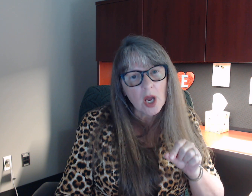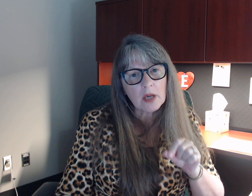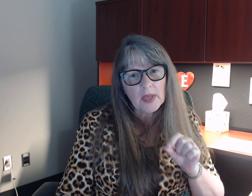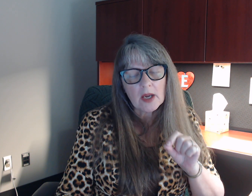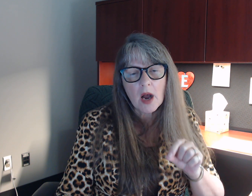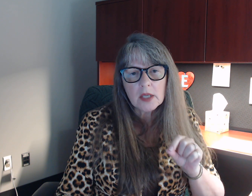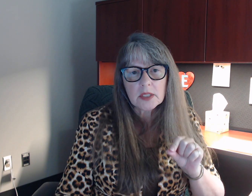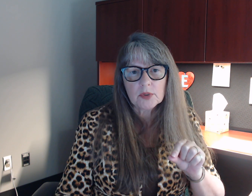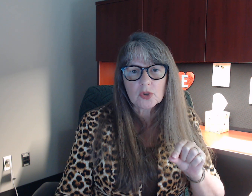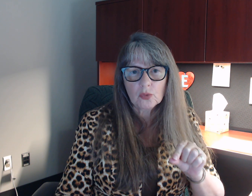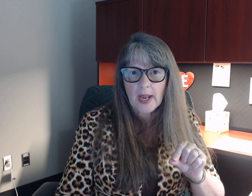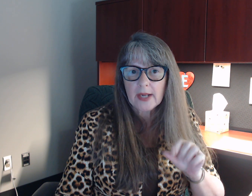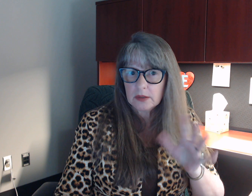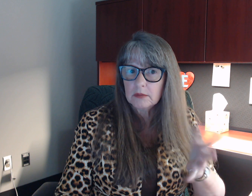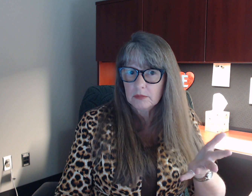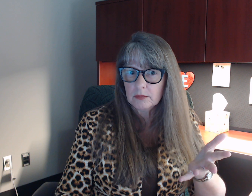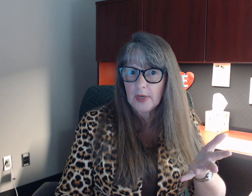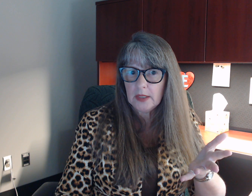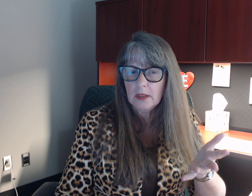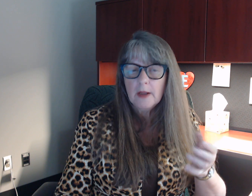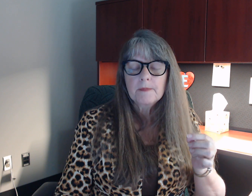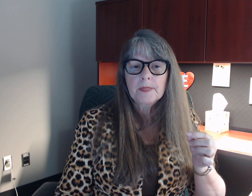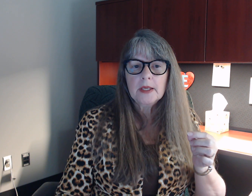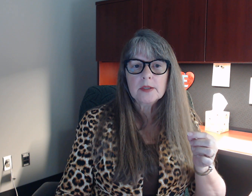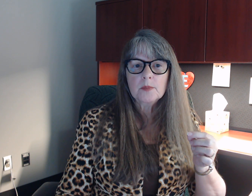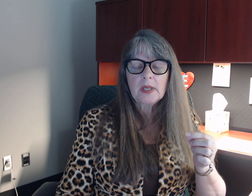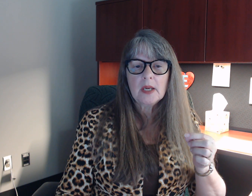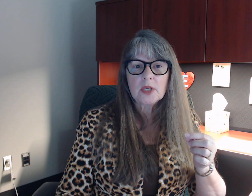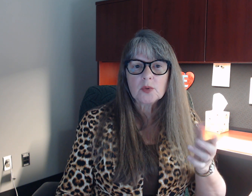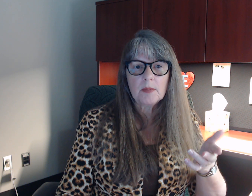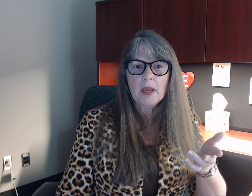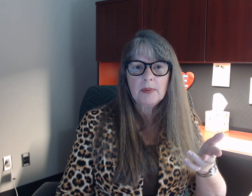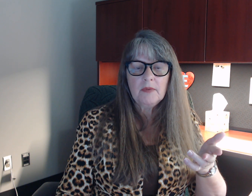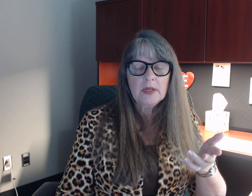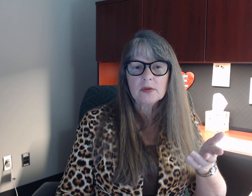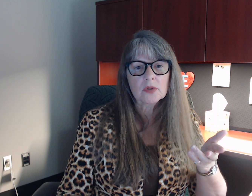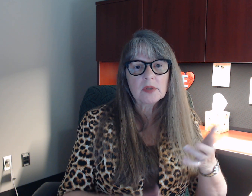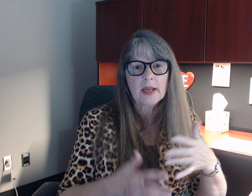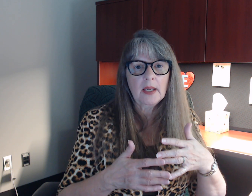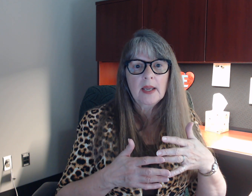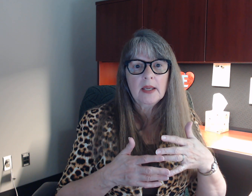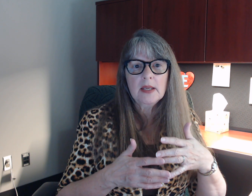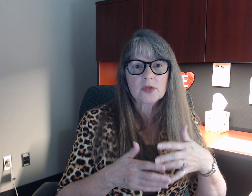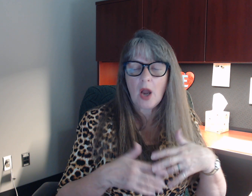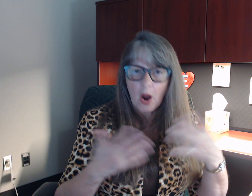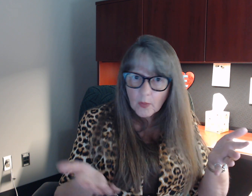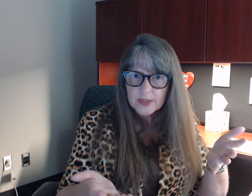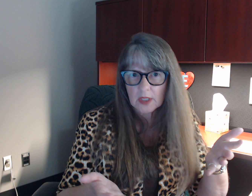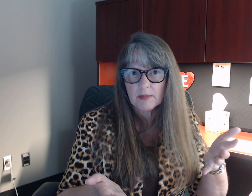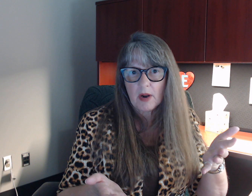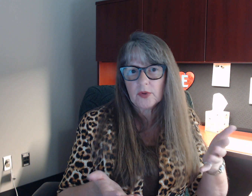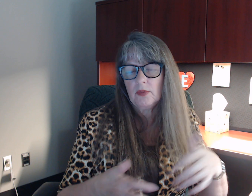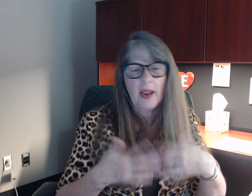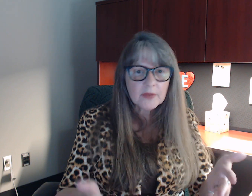that concept is correct, right? Because that's what a pet peeve is. It's like, it's always going to bother you every time